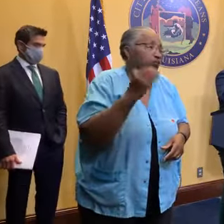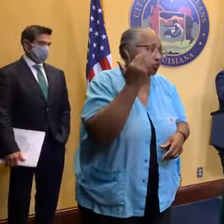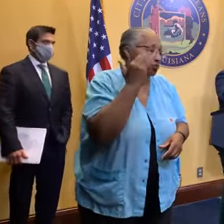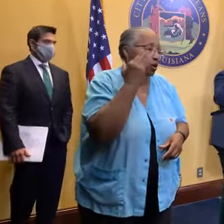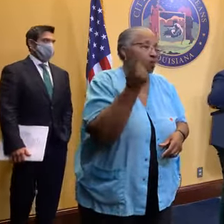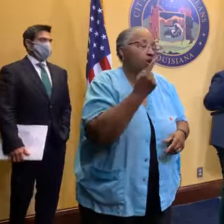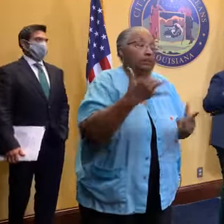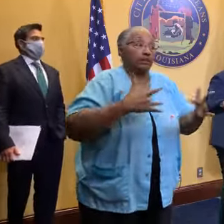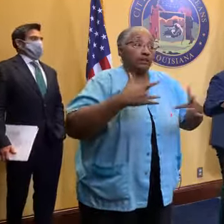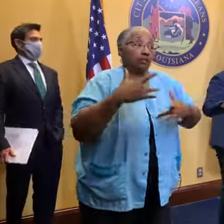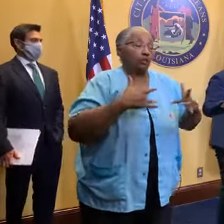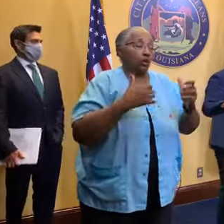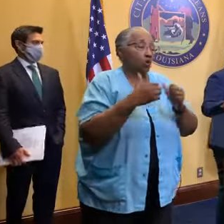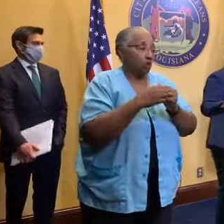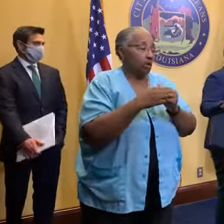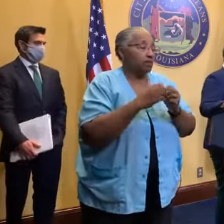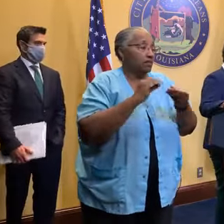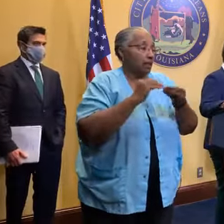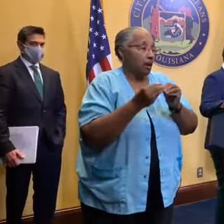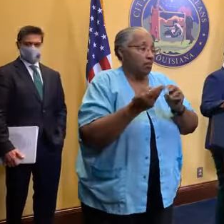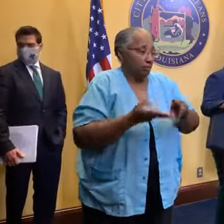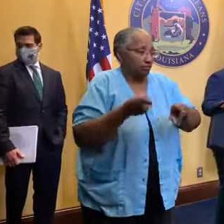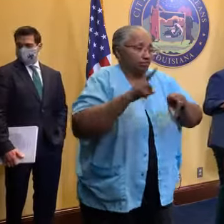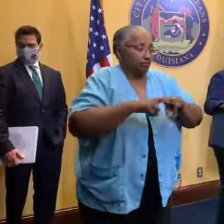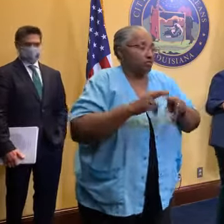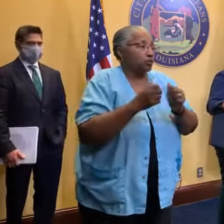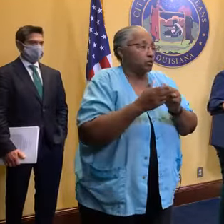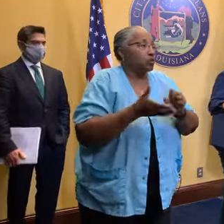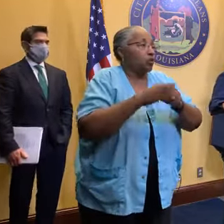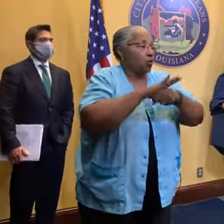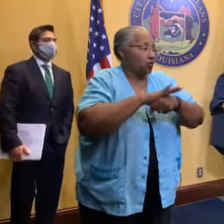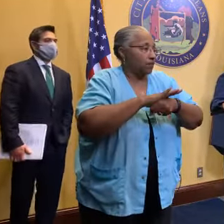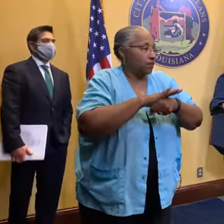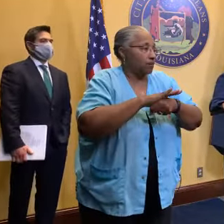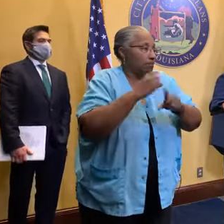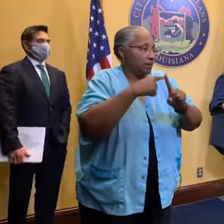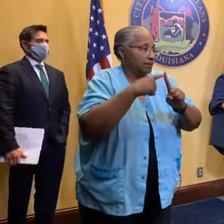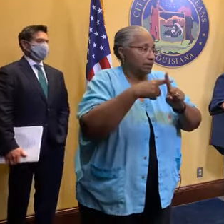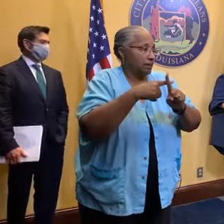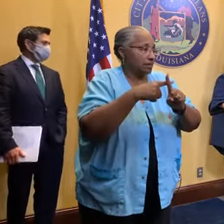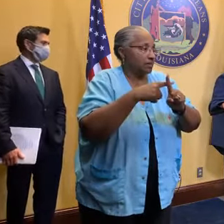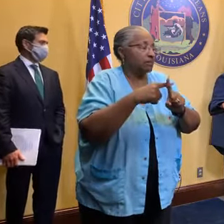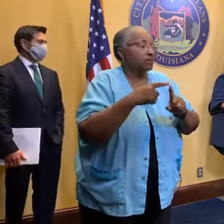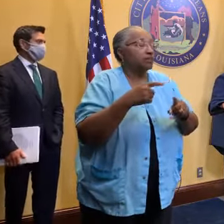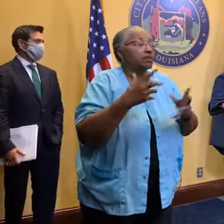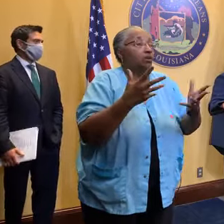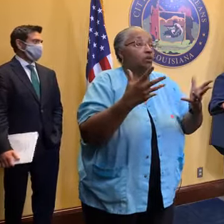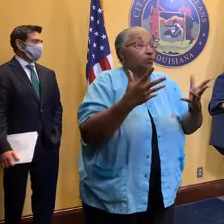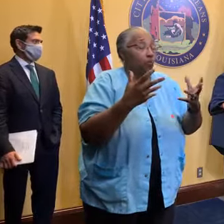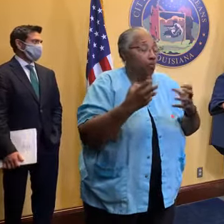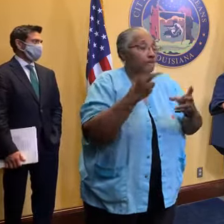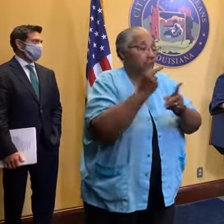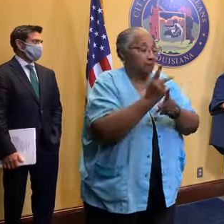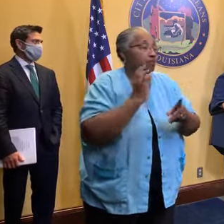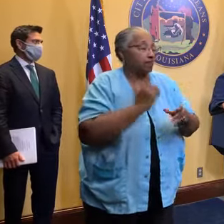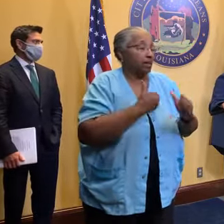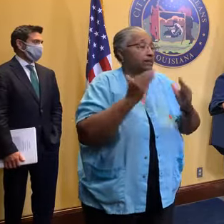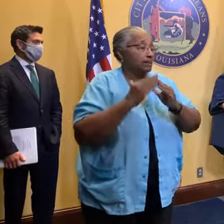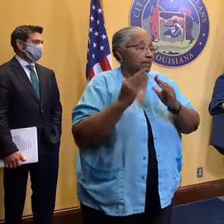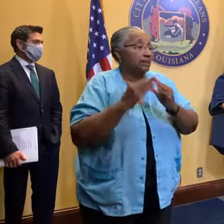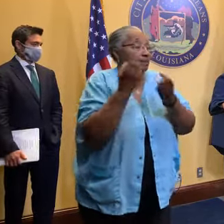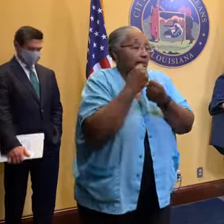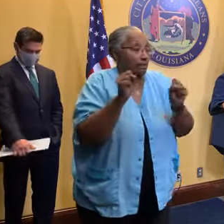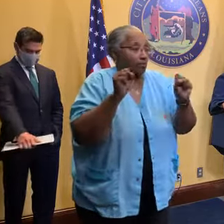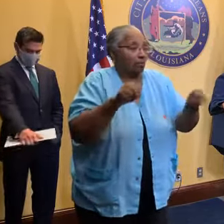COVID cases in the city of New Orleans, and have been really on the forefront of trying to keep our city as safe